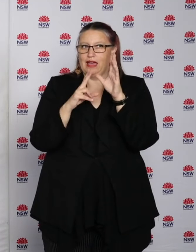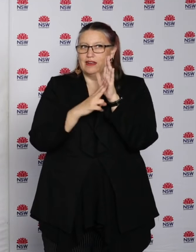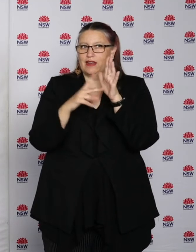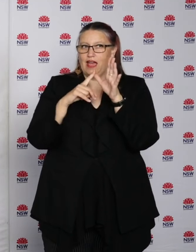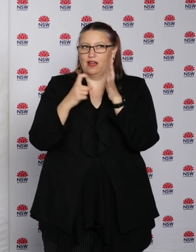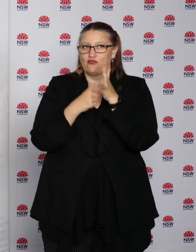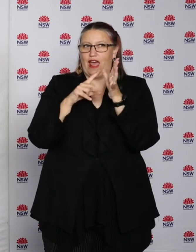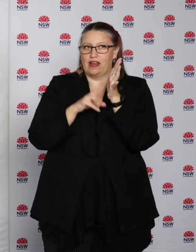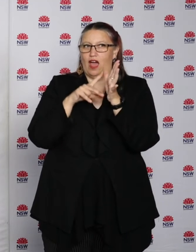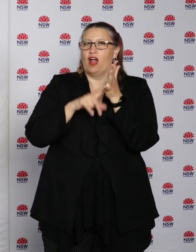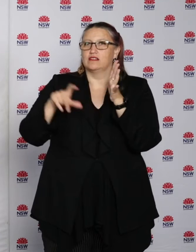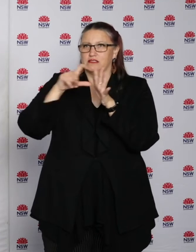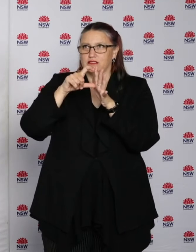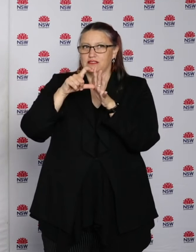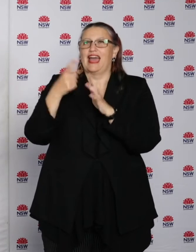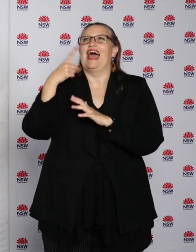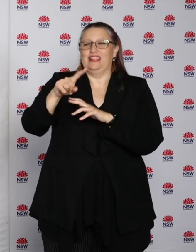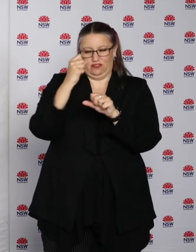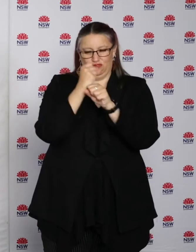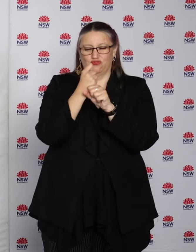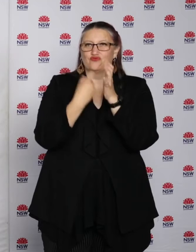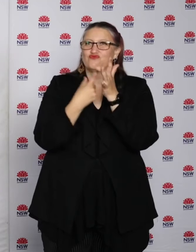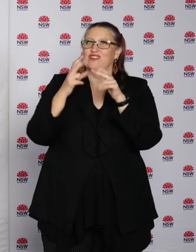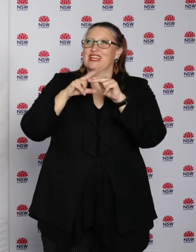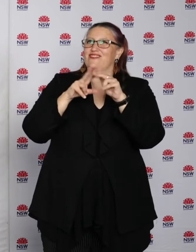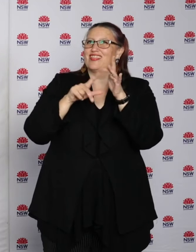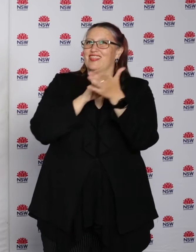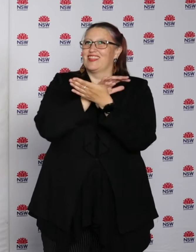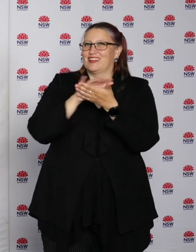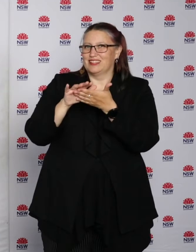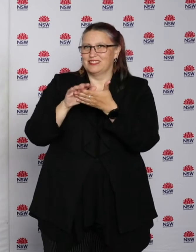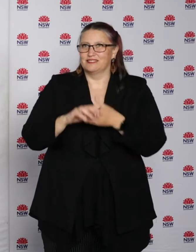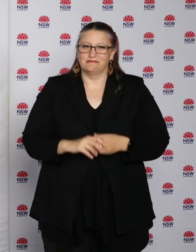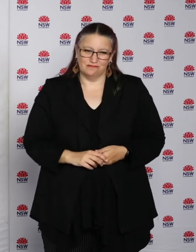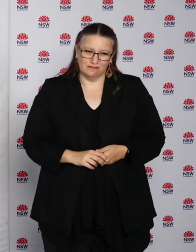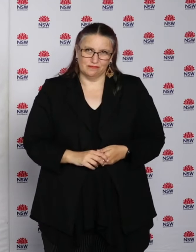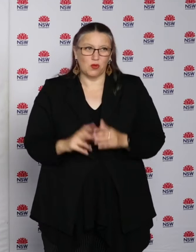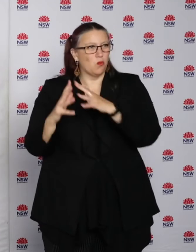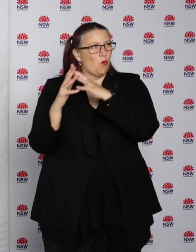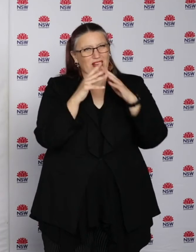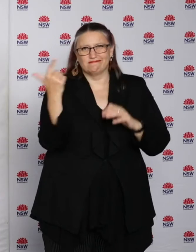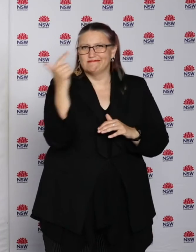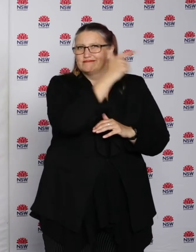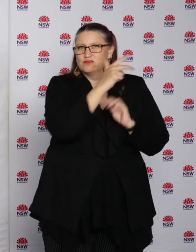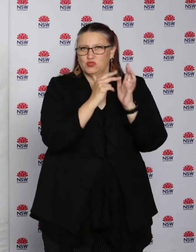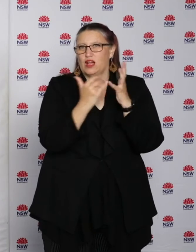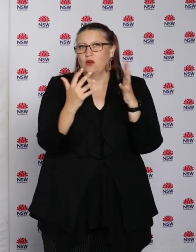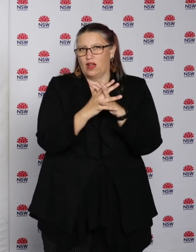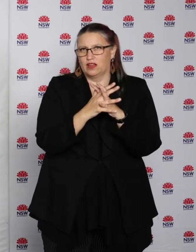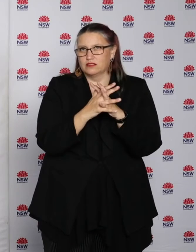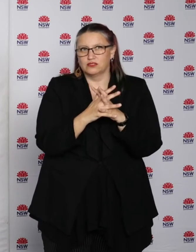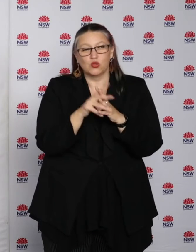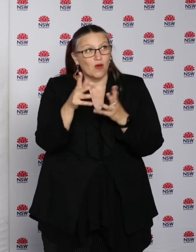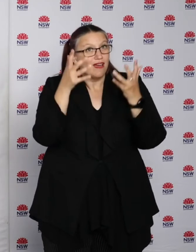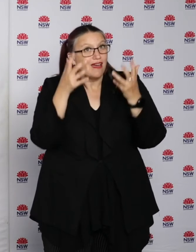in Murrumbidgee Local Health District. So please watch out for symptoms and come forward for testing if you get any of those symptoms.